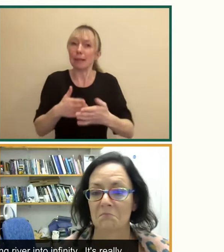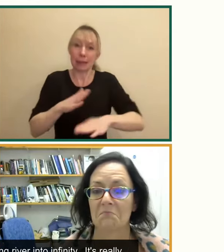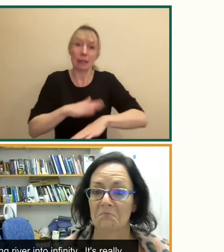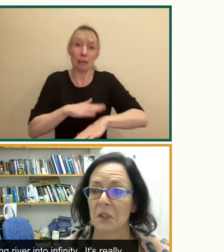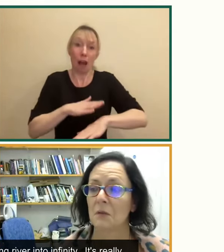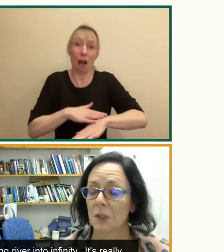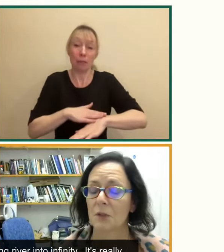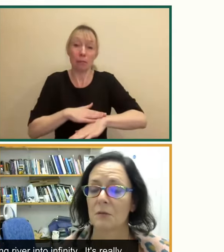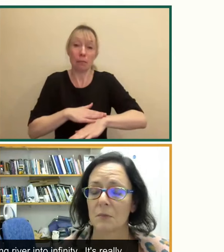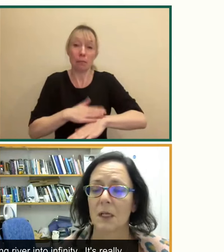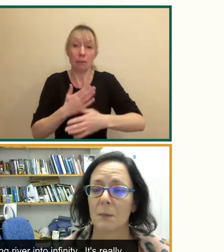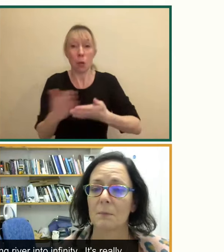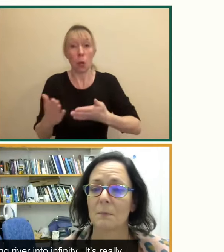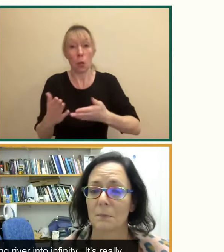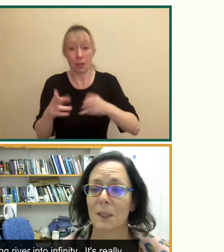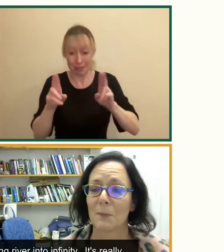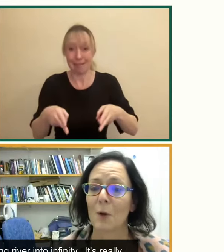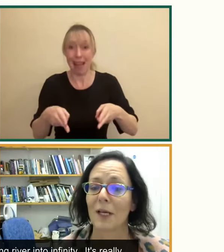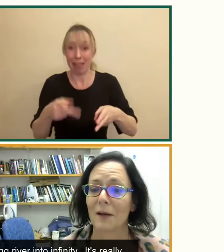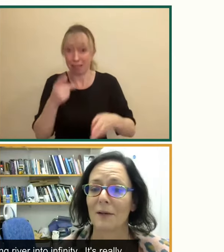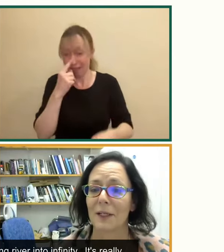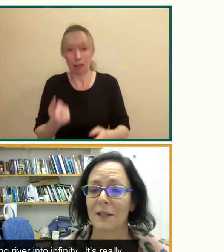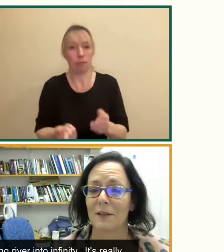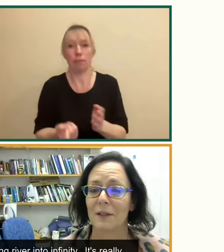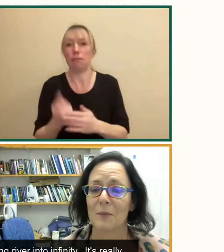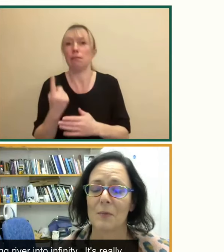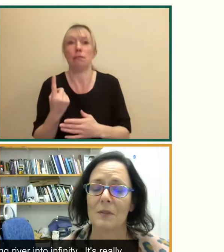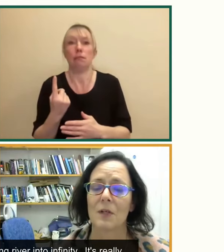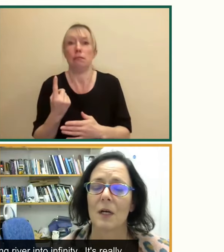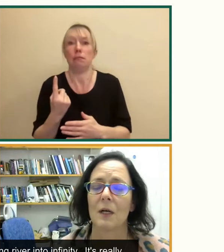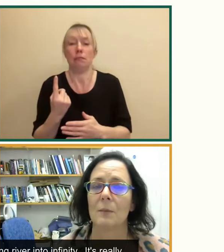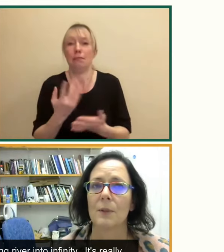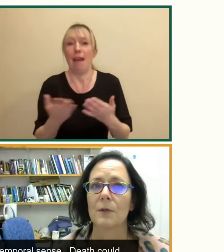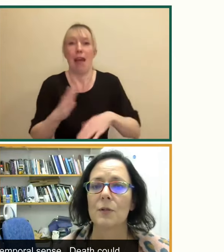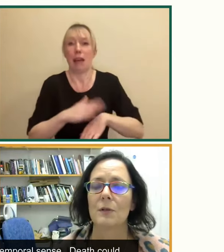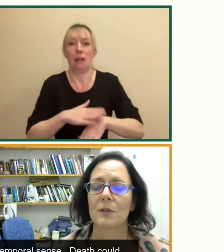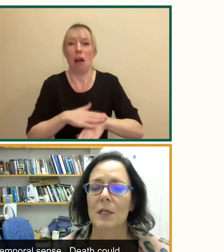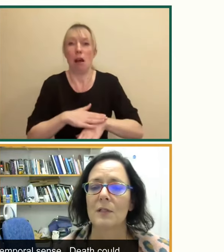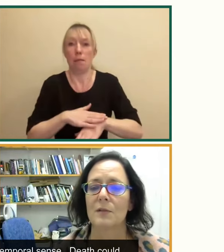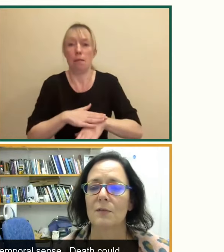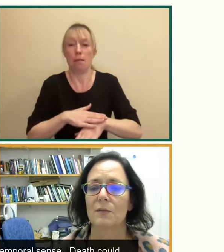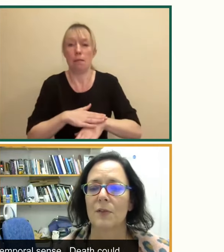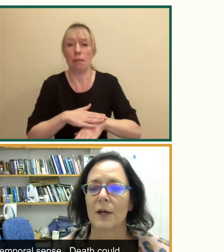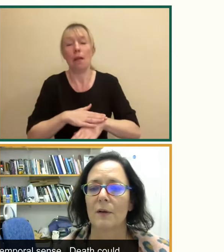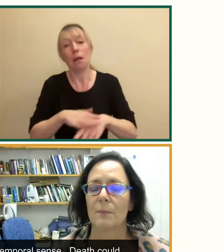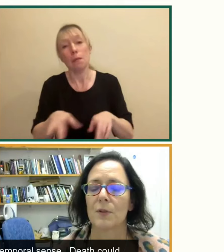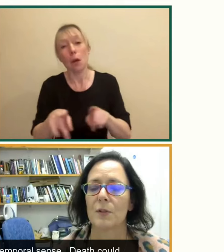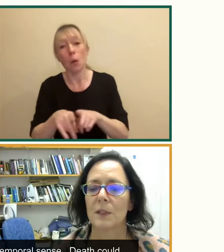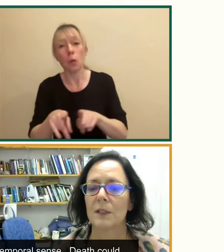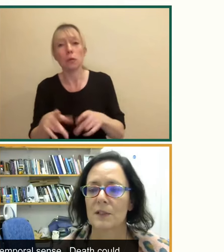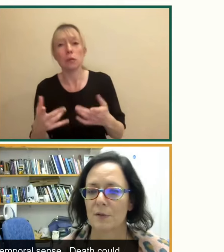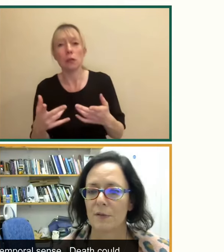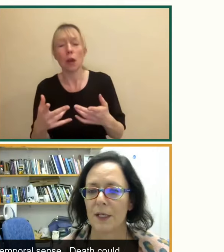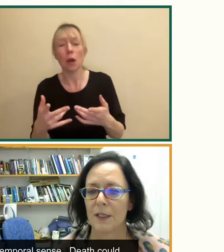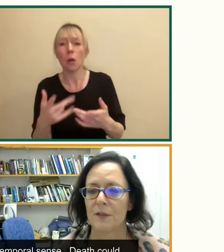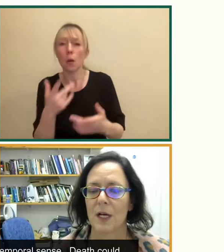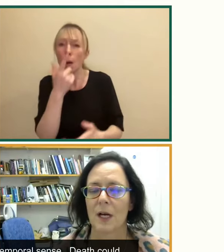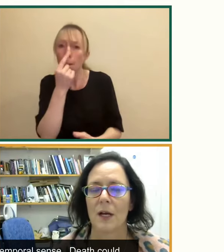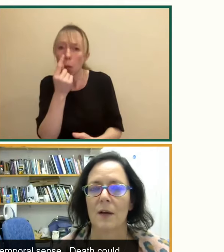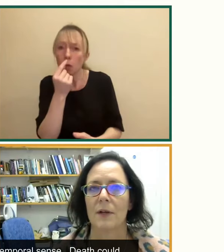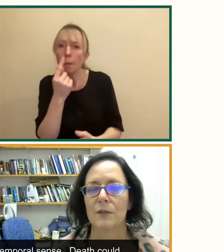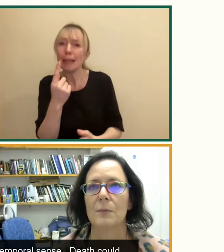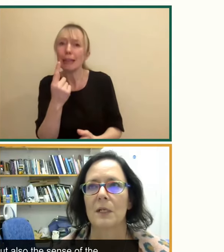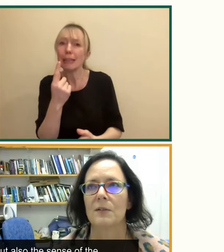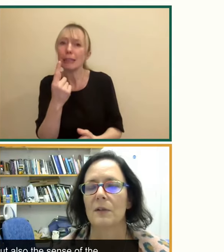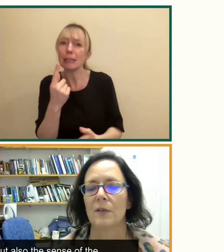is, you know, could come knocking at any moment, but also in the sense of that our possibilities are